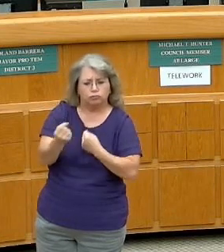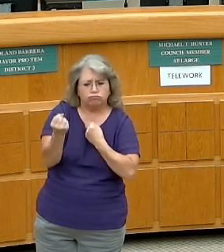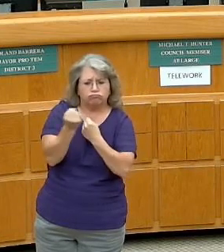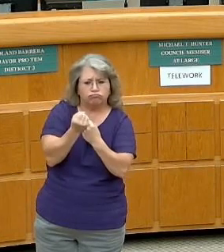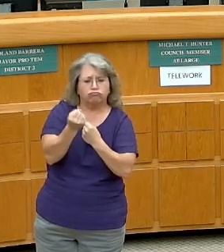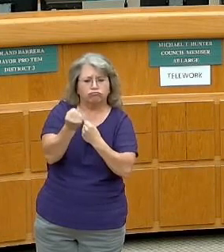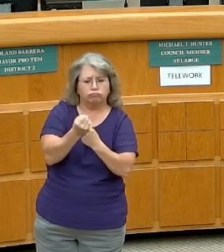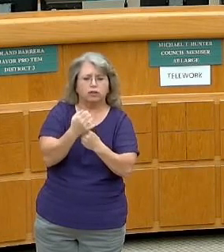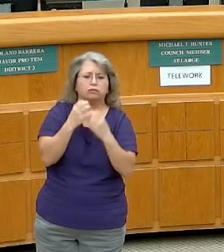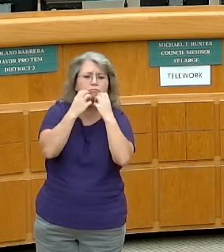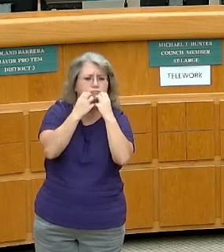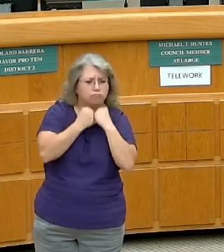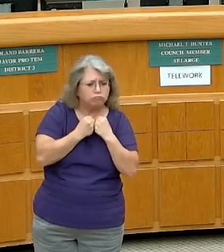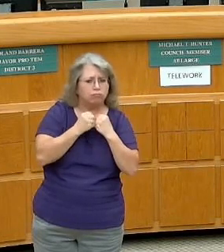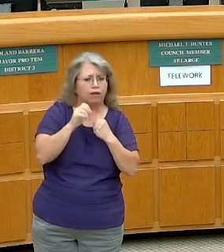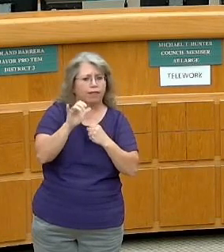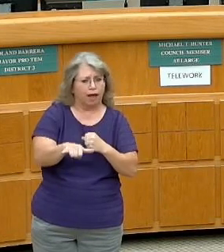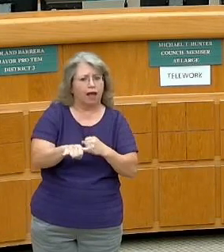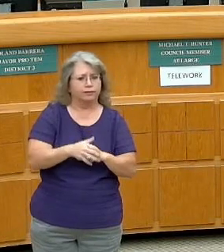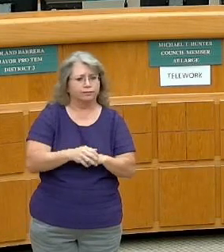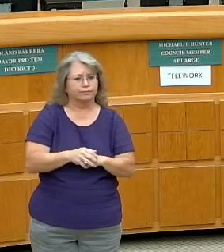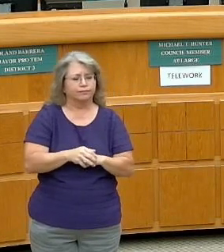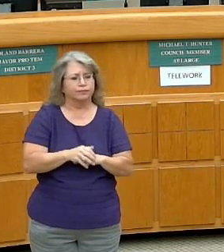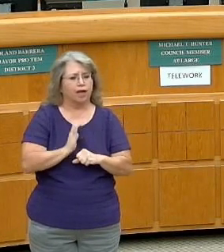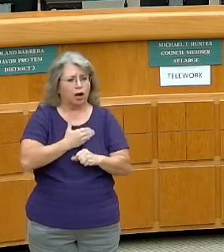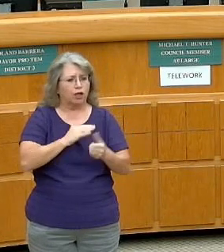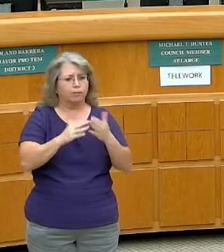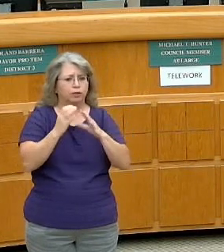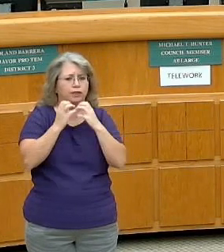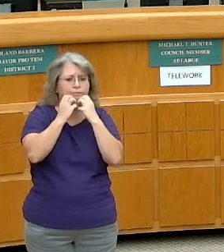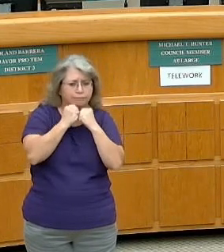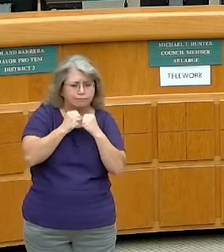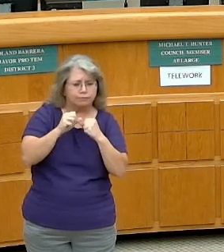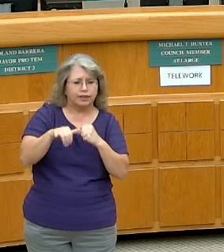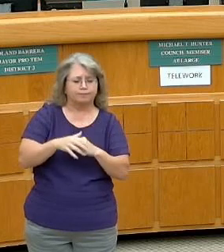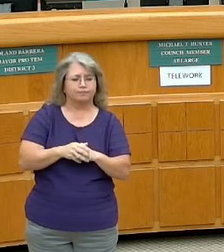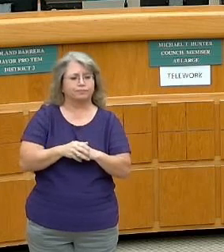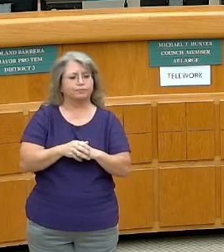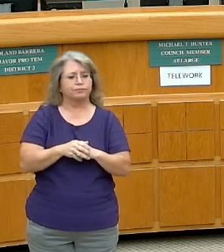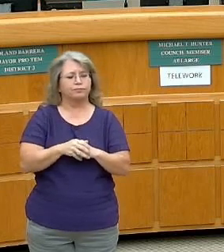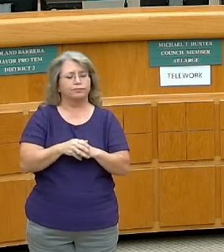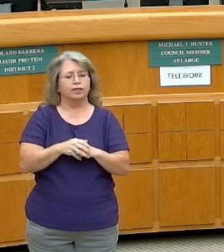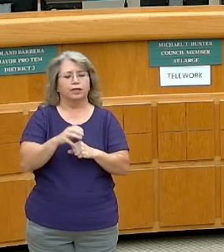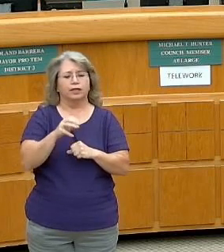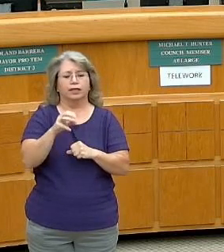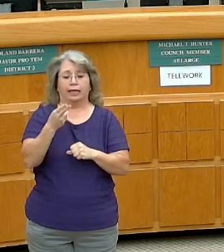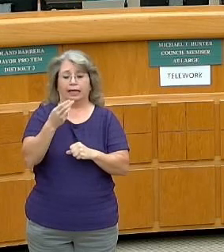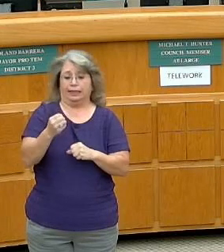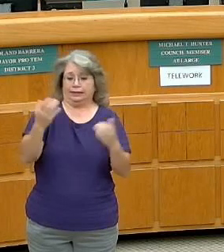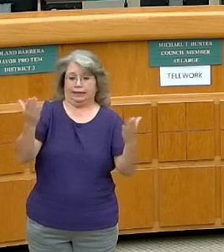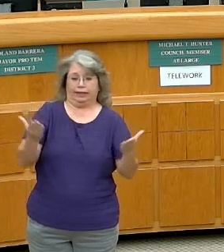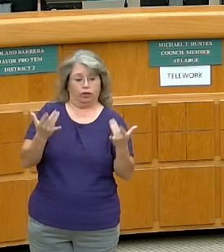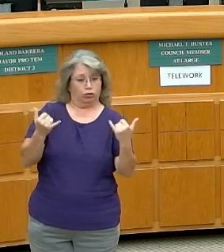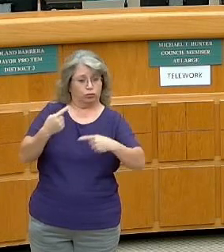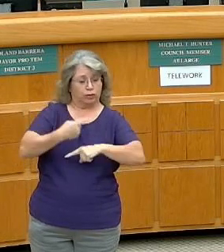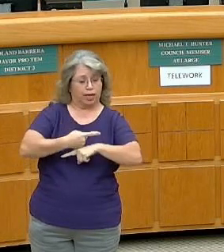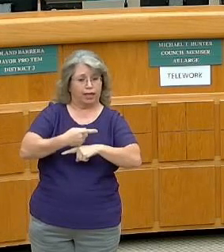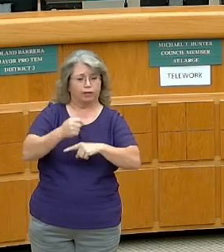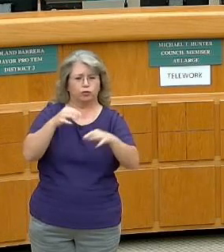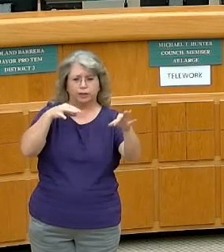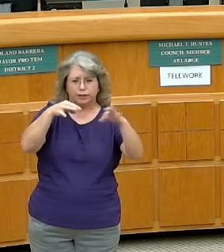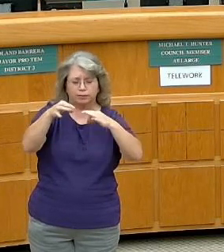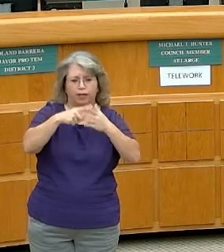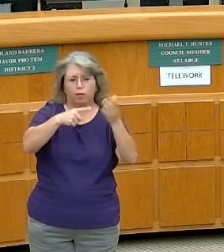by our office and by this community. And so he's here today to explain what's transpired at the federal